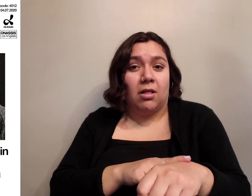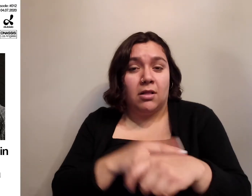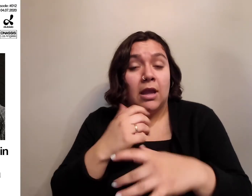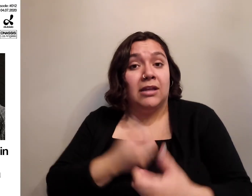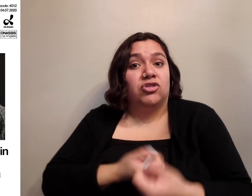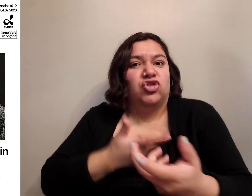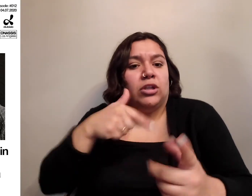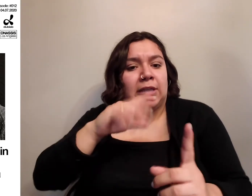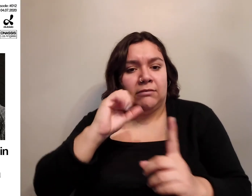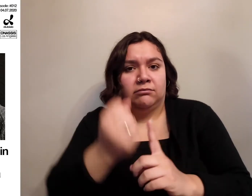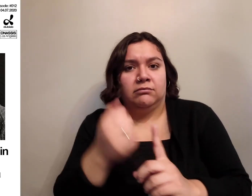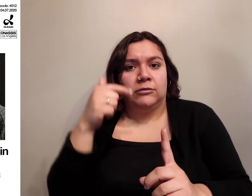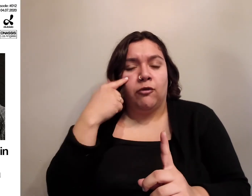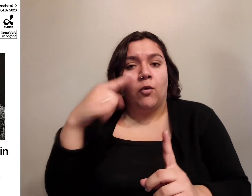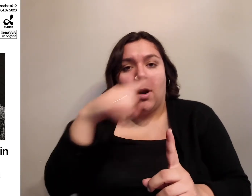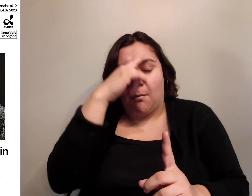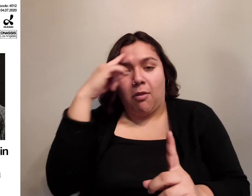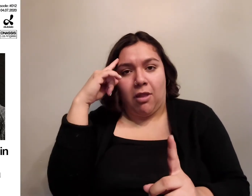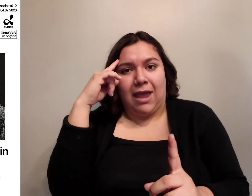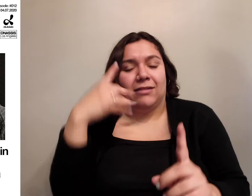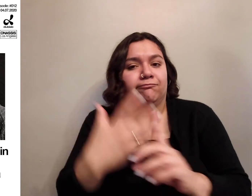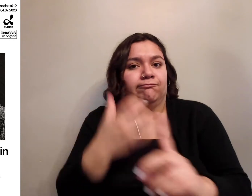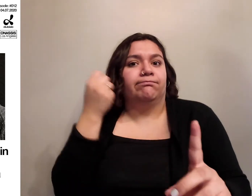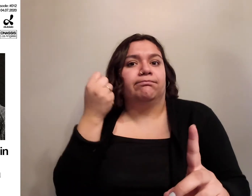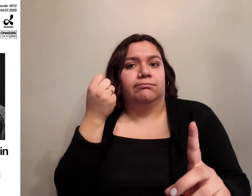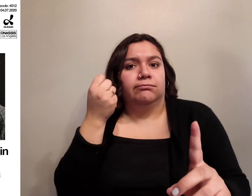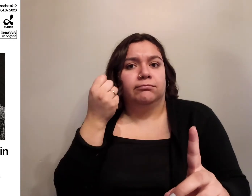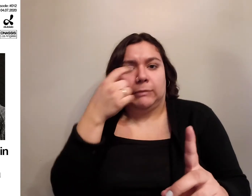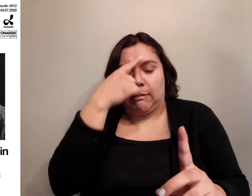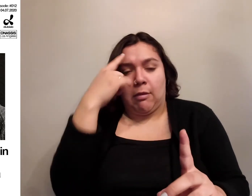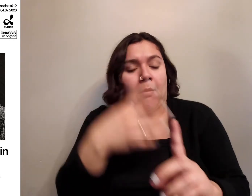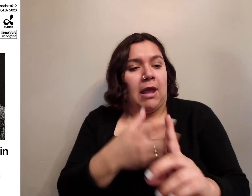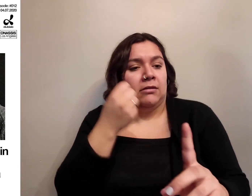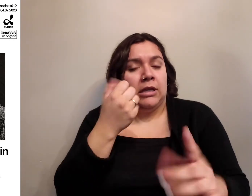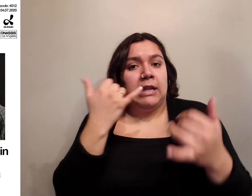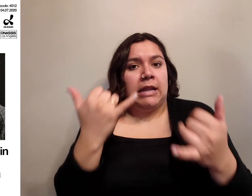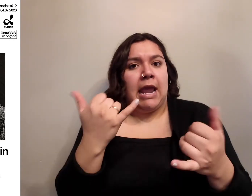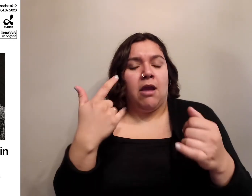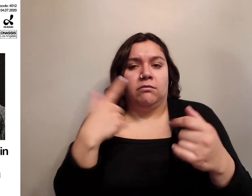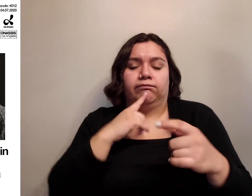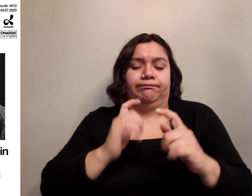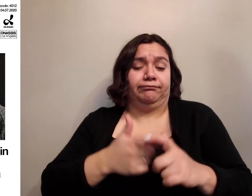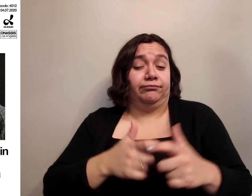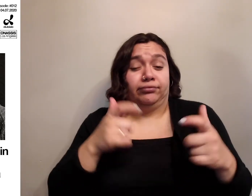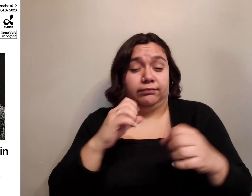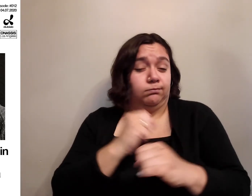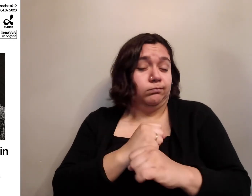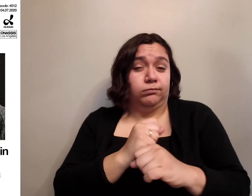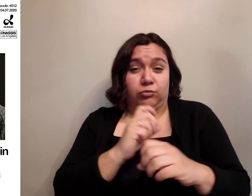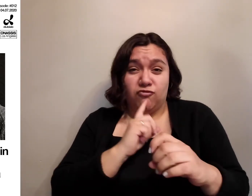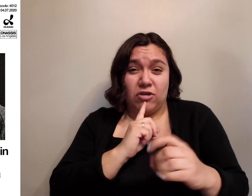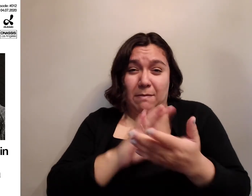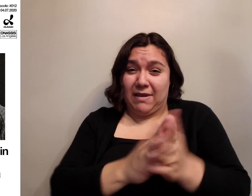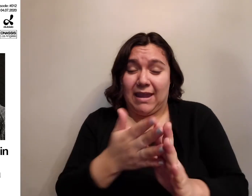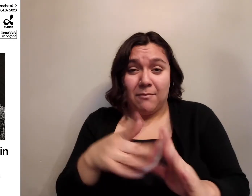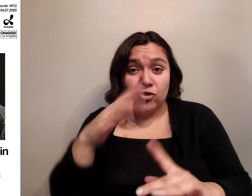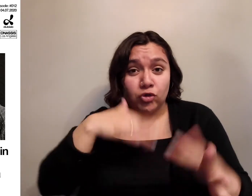the conditions for Black deprivation then that exploded into social